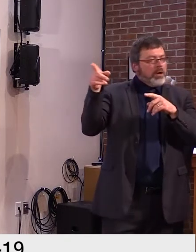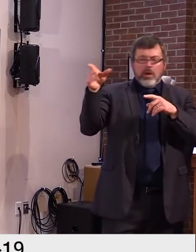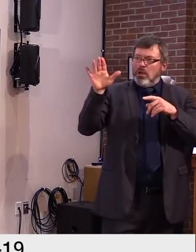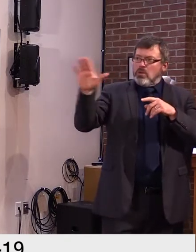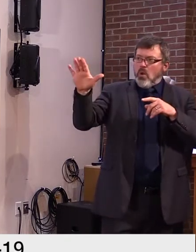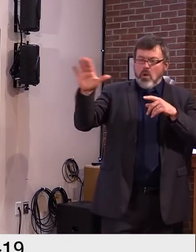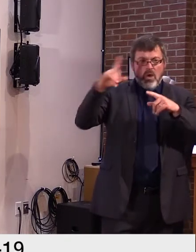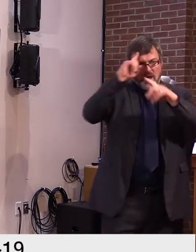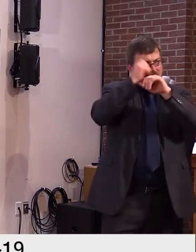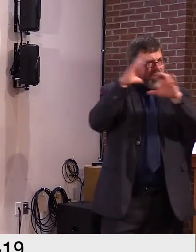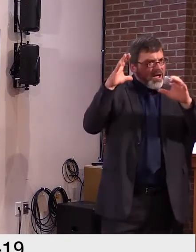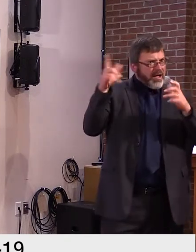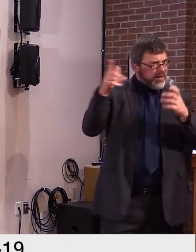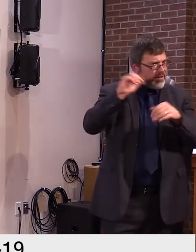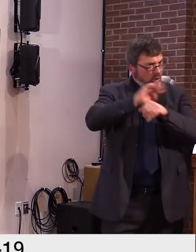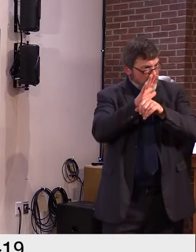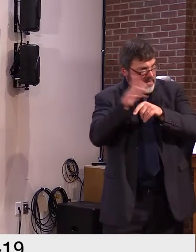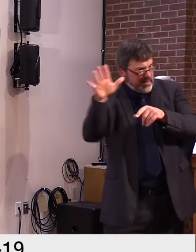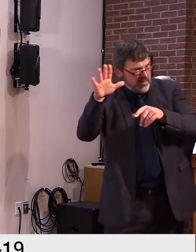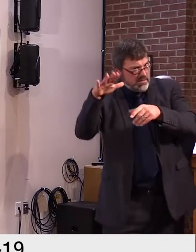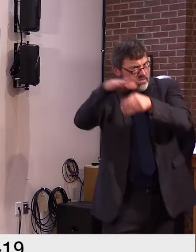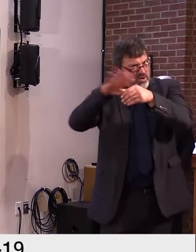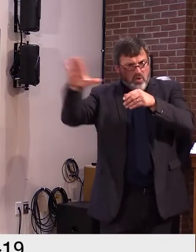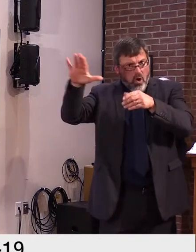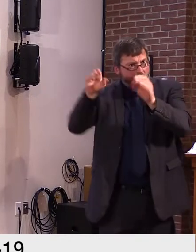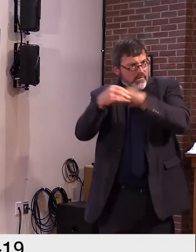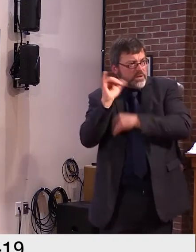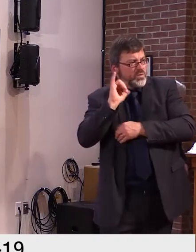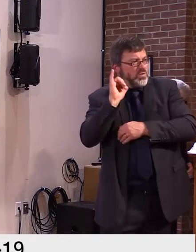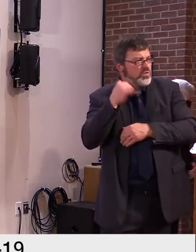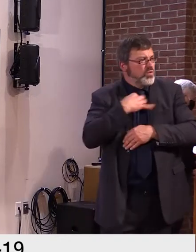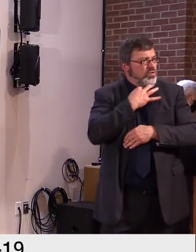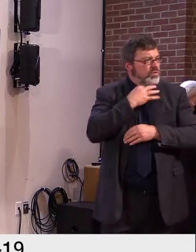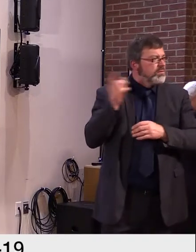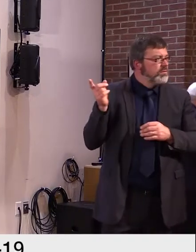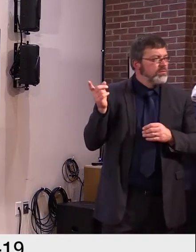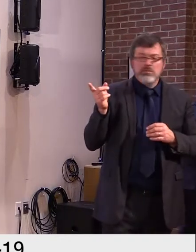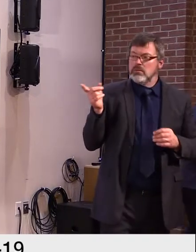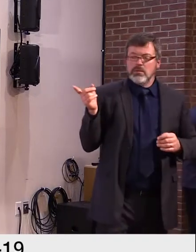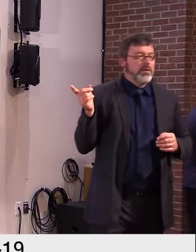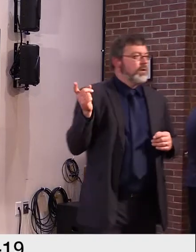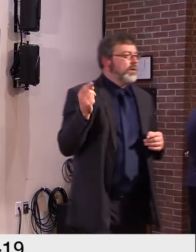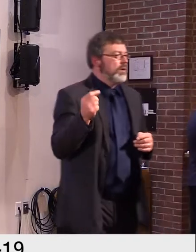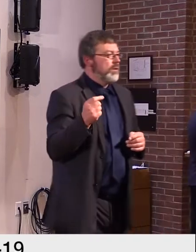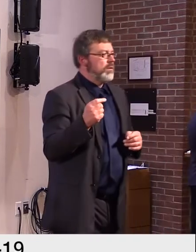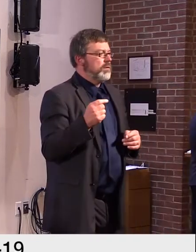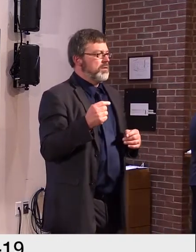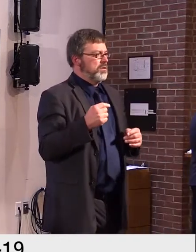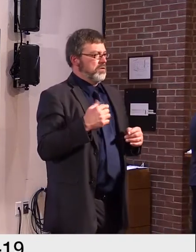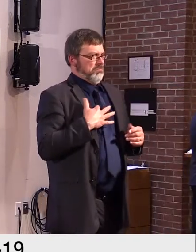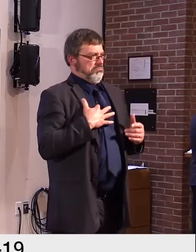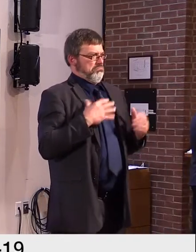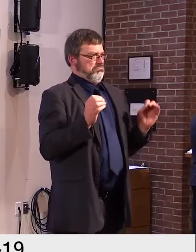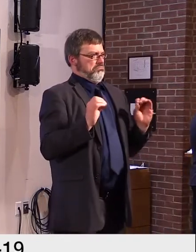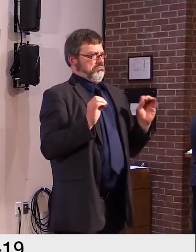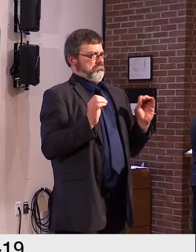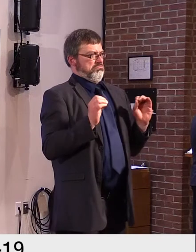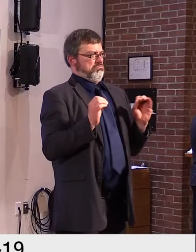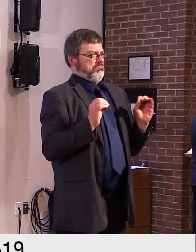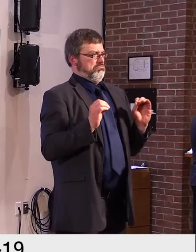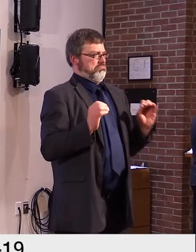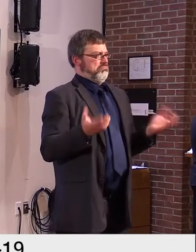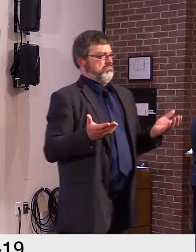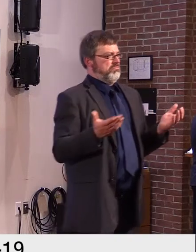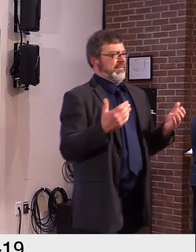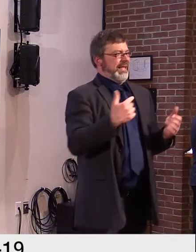Again, I can speak broadly, not that I know of. Obviously, there would be HIPAA regulations for preventing